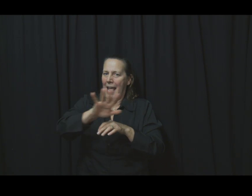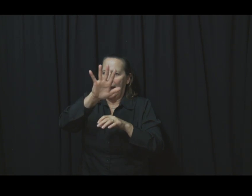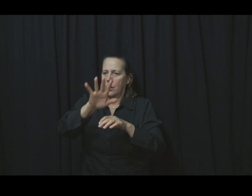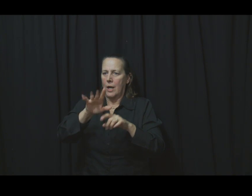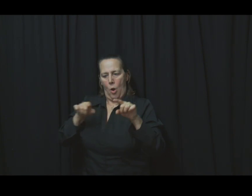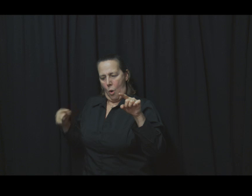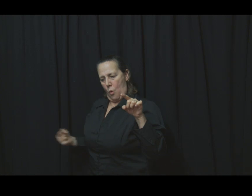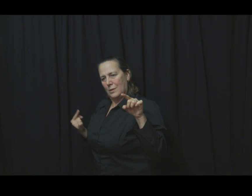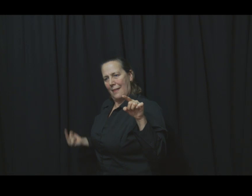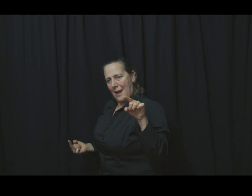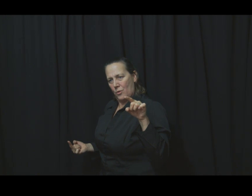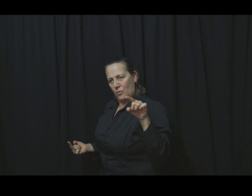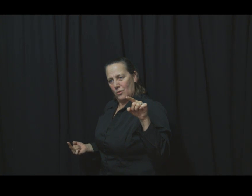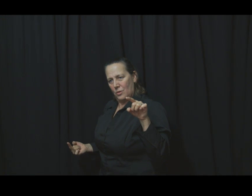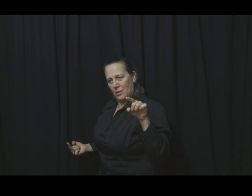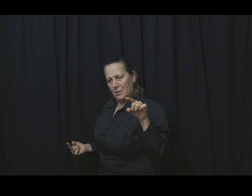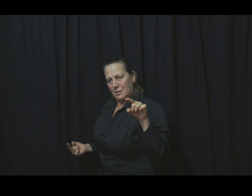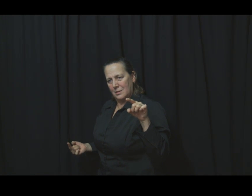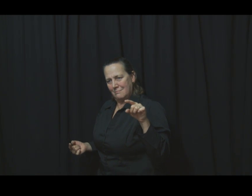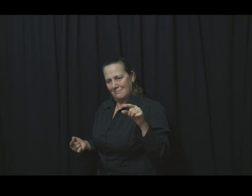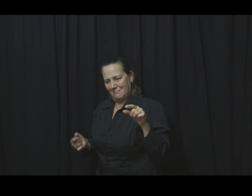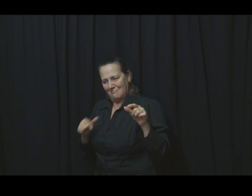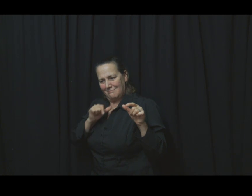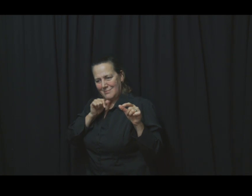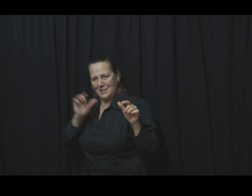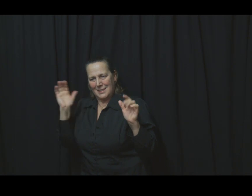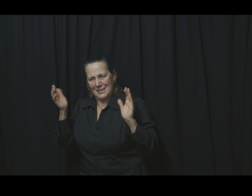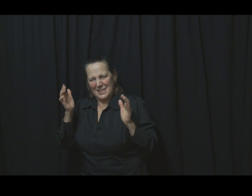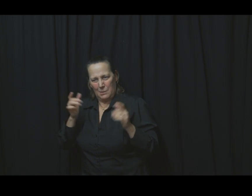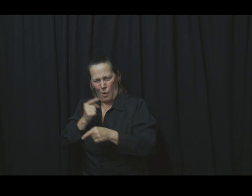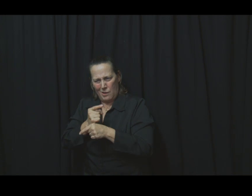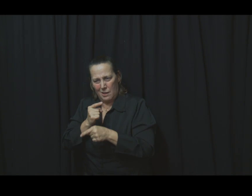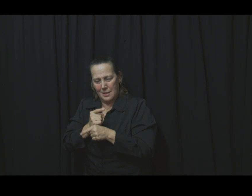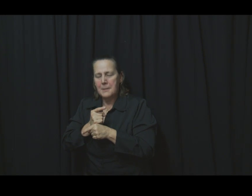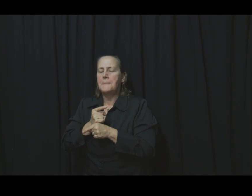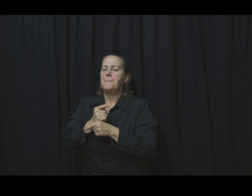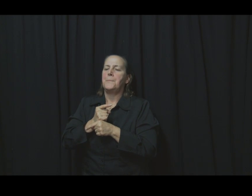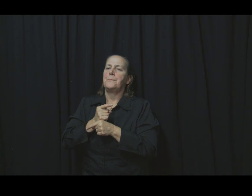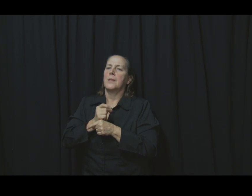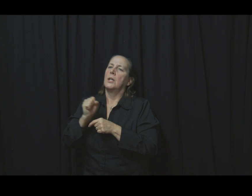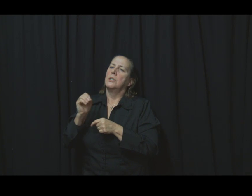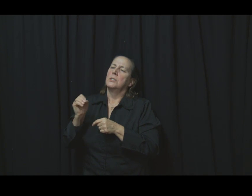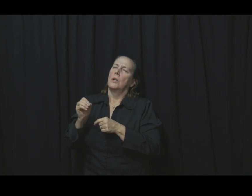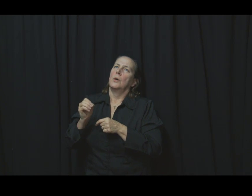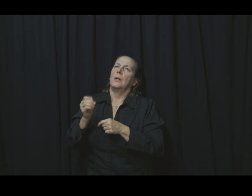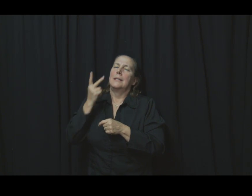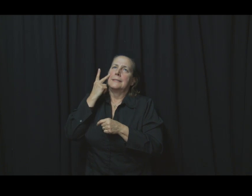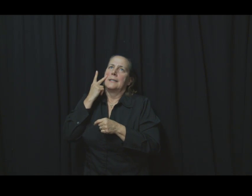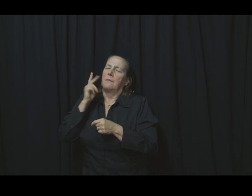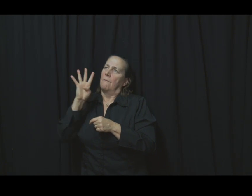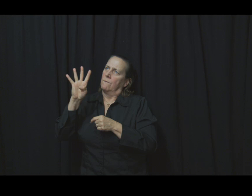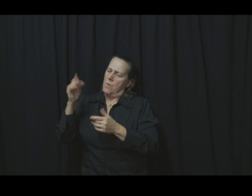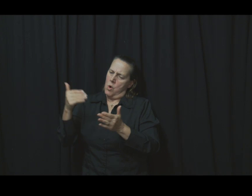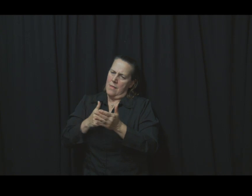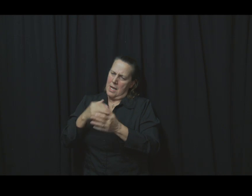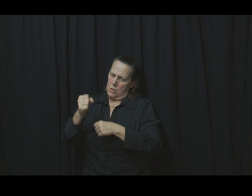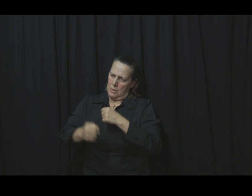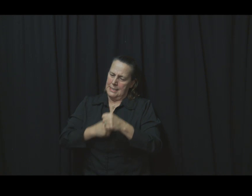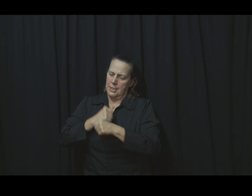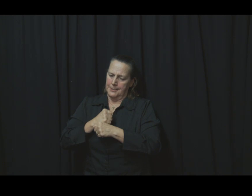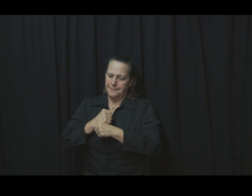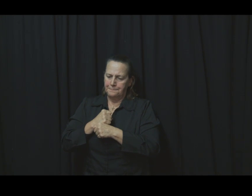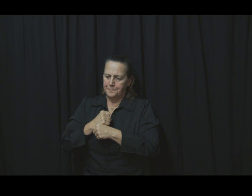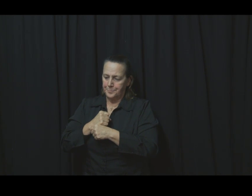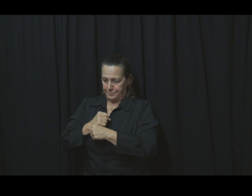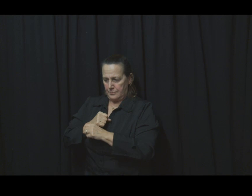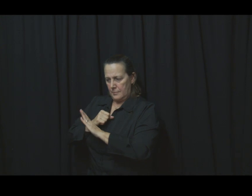met. It doesn't seem to hold up. So let's see, if there are 4,000 years since Ken